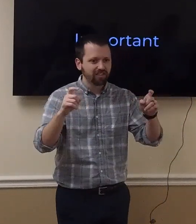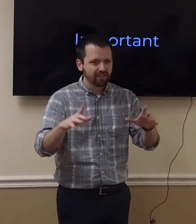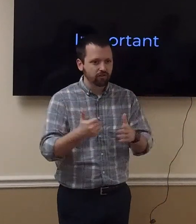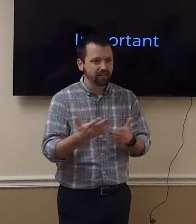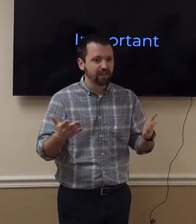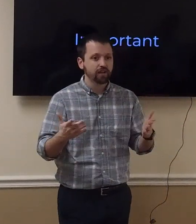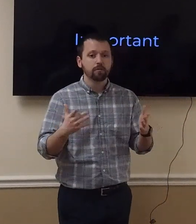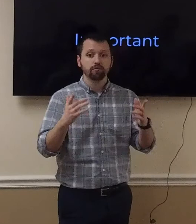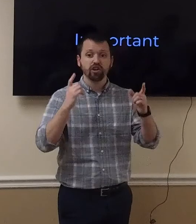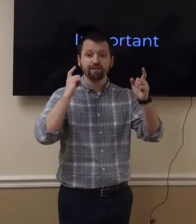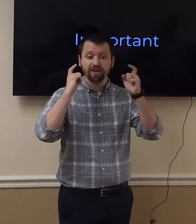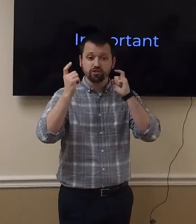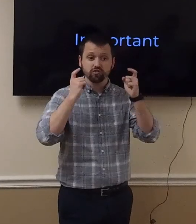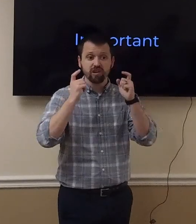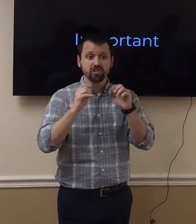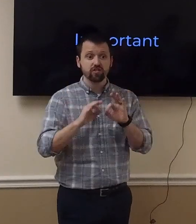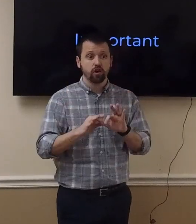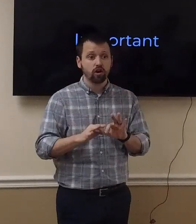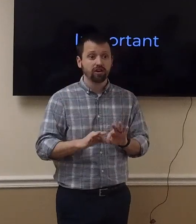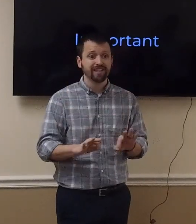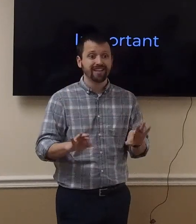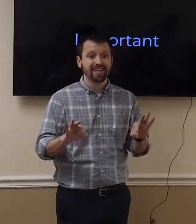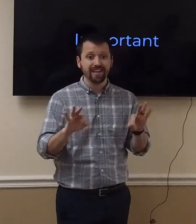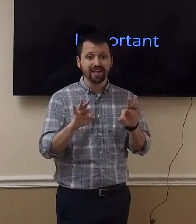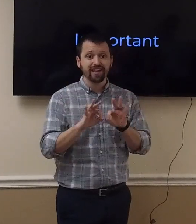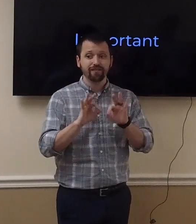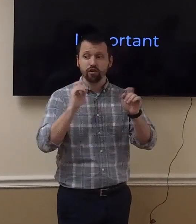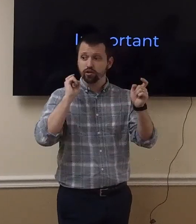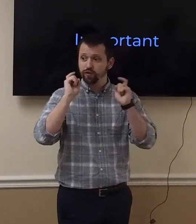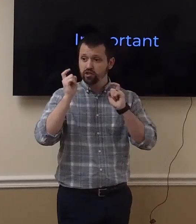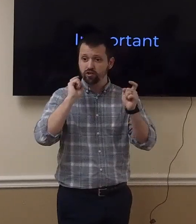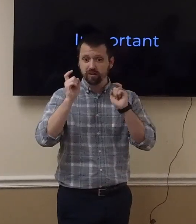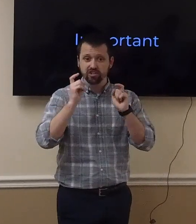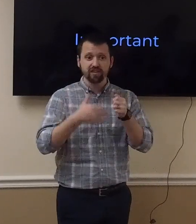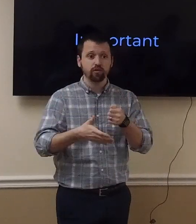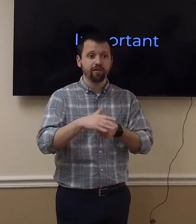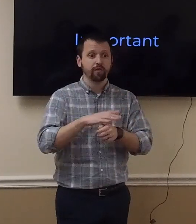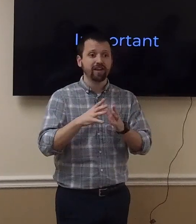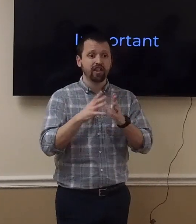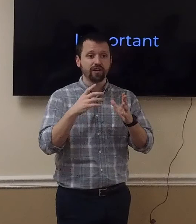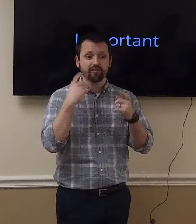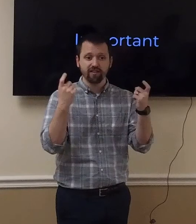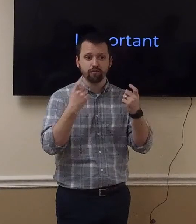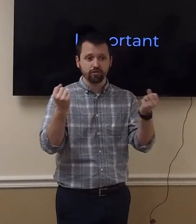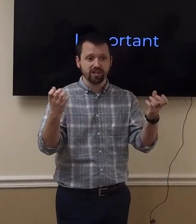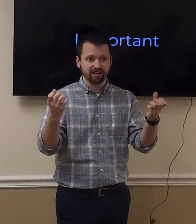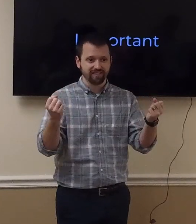a test or anything, but I'm telling you, facial expressions are key. If you can do facial expressions, it'll cover up a lot of sins with your signs.